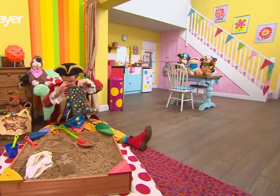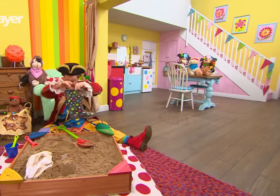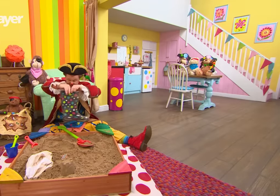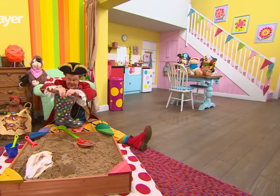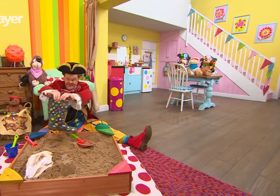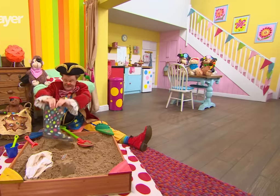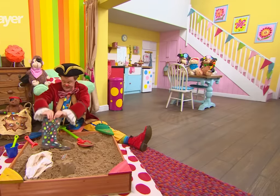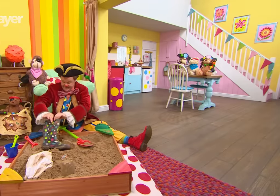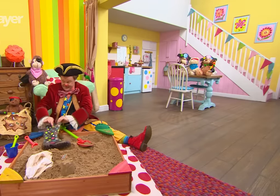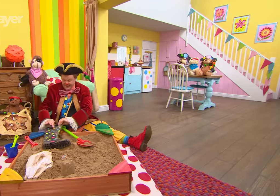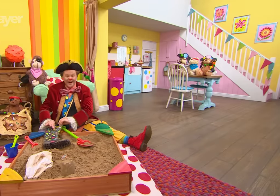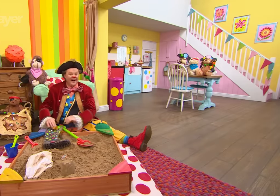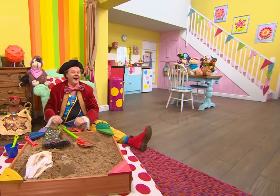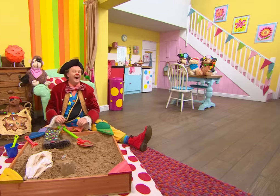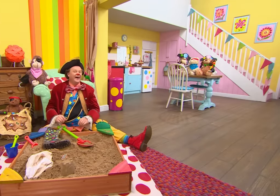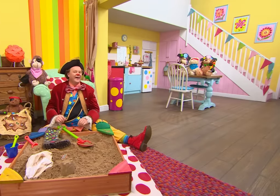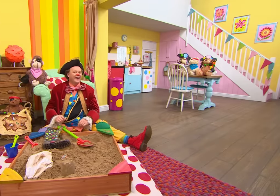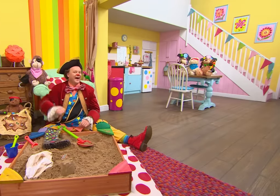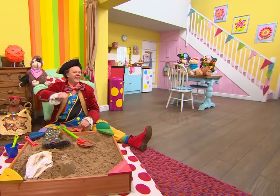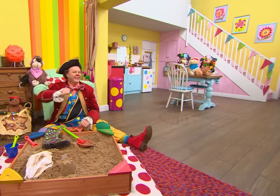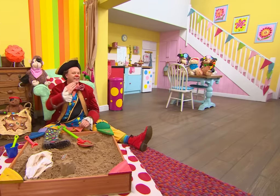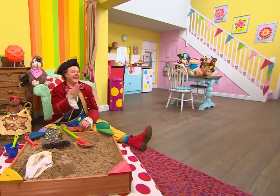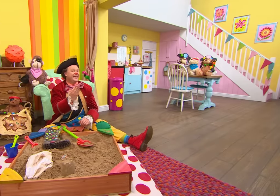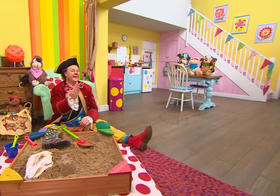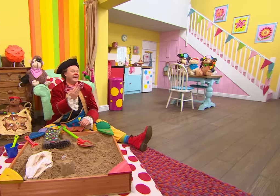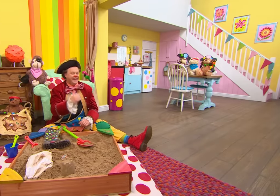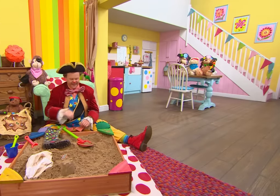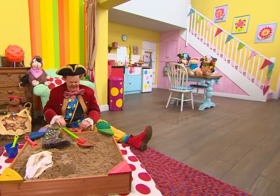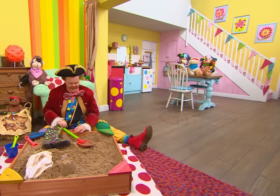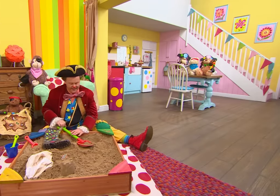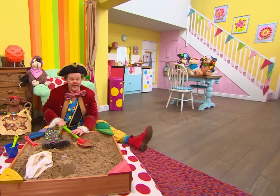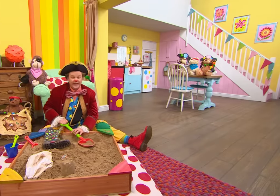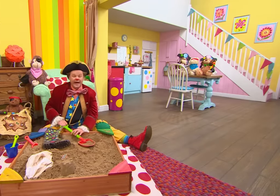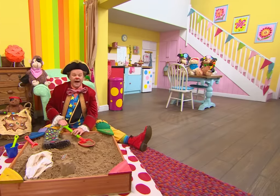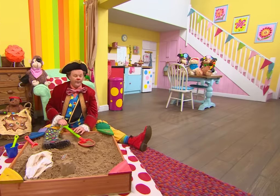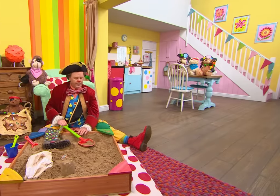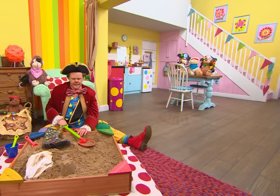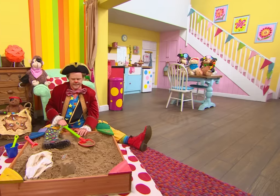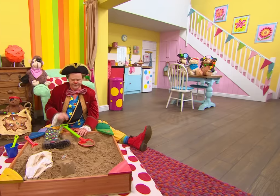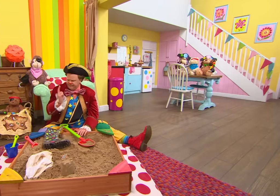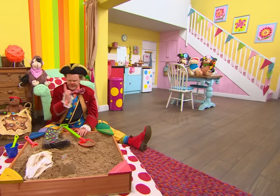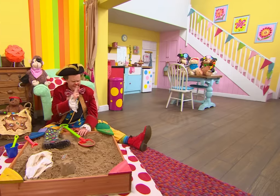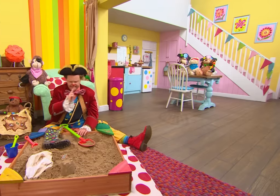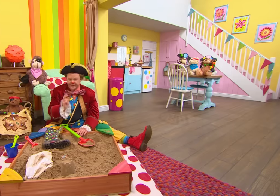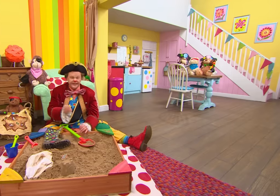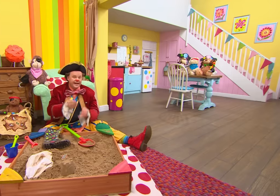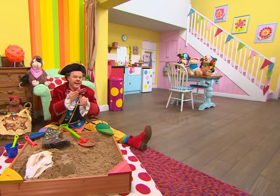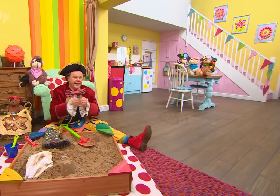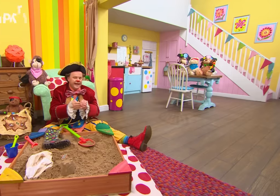done, Pirate Tumble. Ha-ha! Thank you! Now, to find the